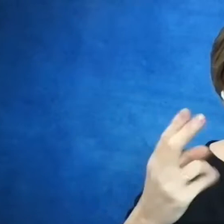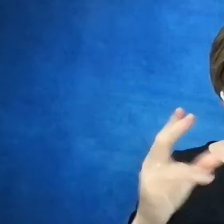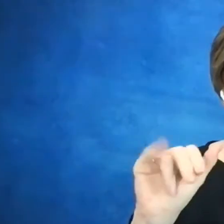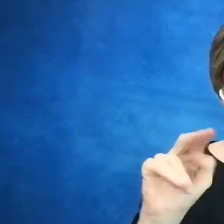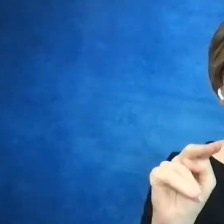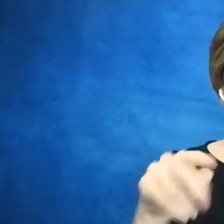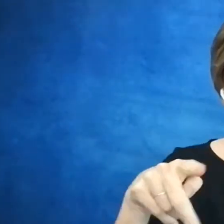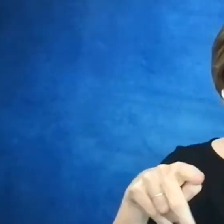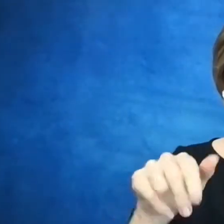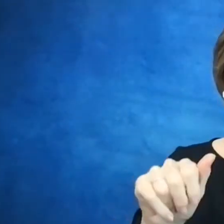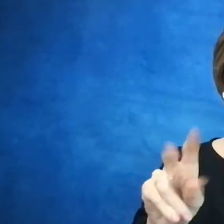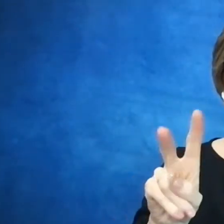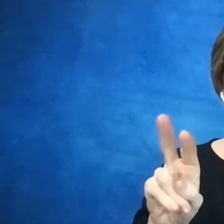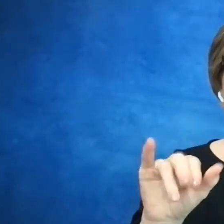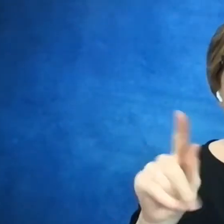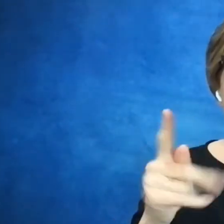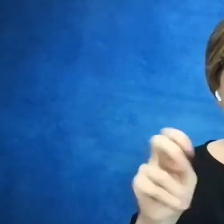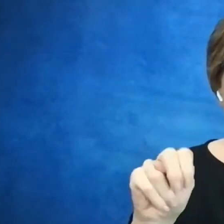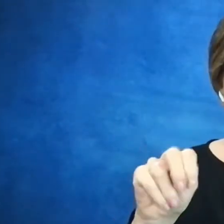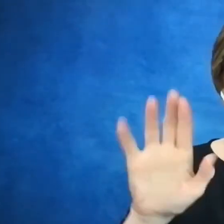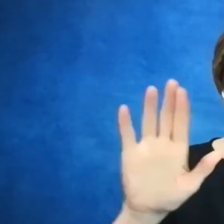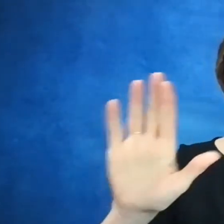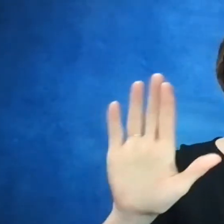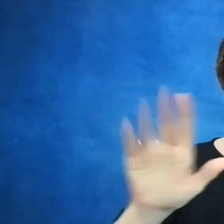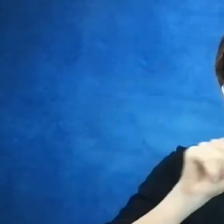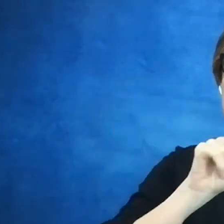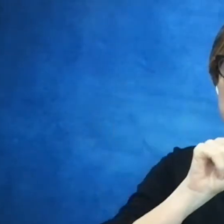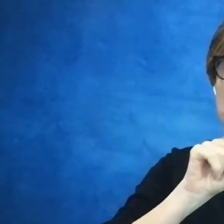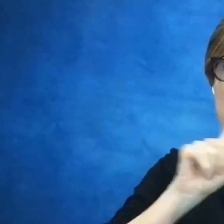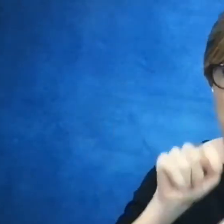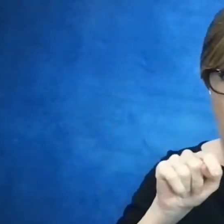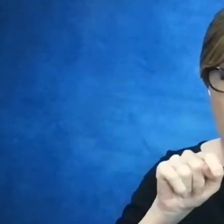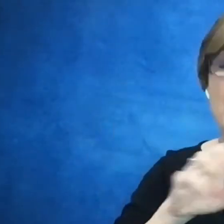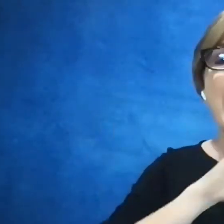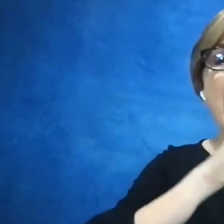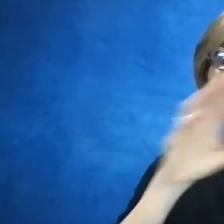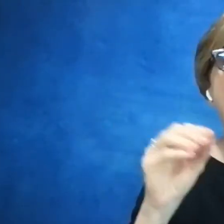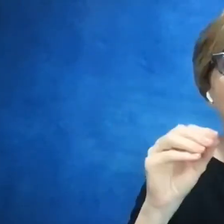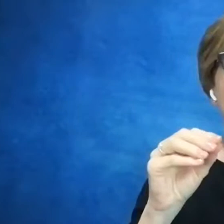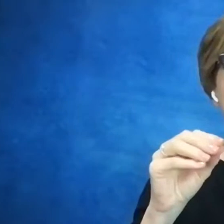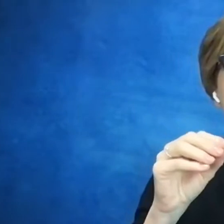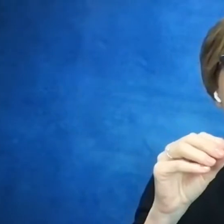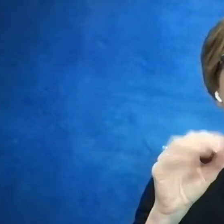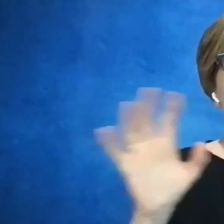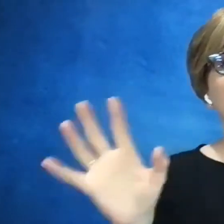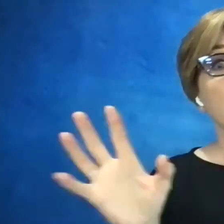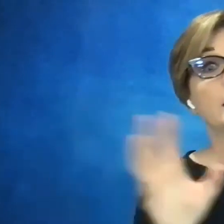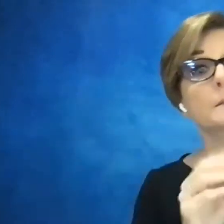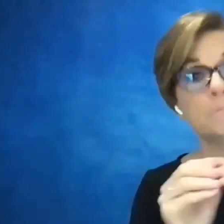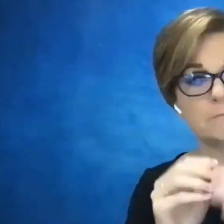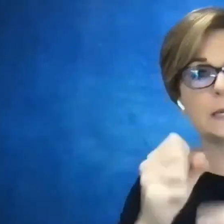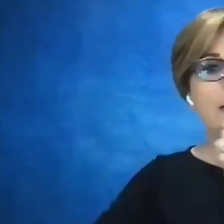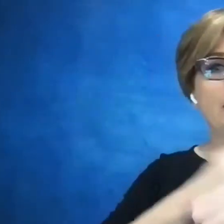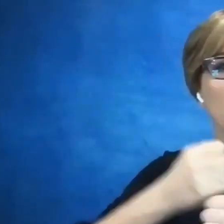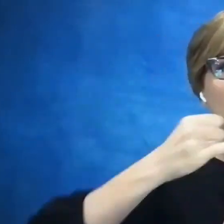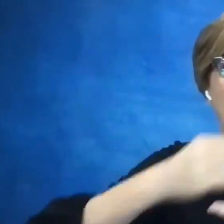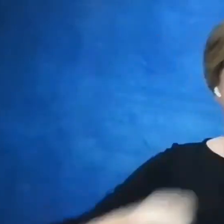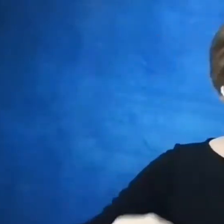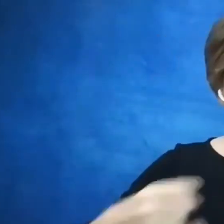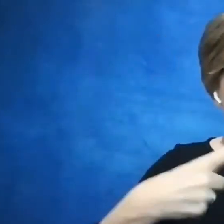and as well as the year-end conversation that we'll have. So, Mr. Executive Director.